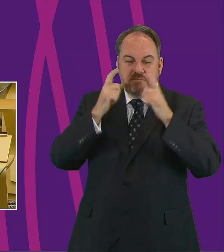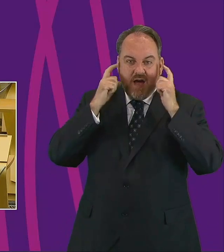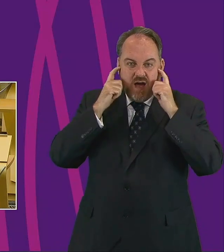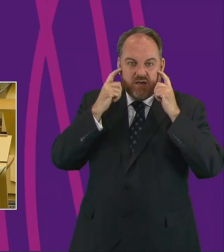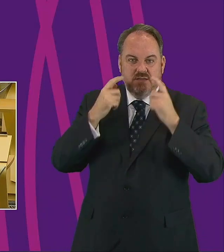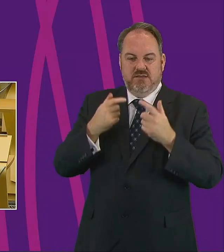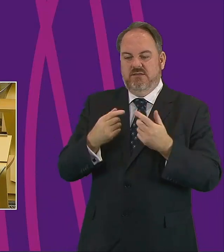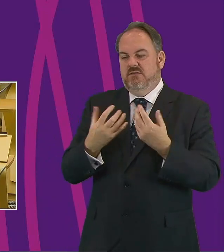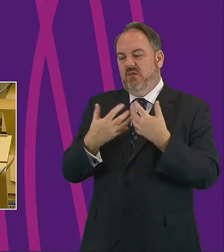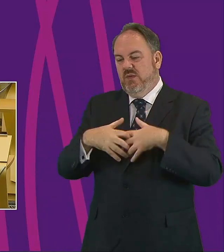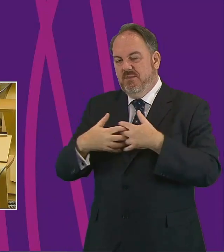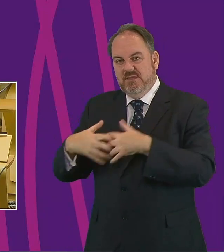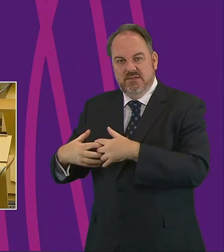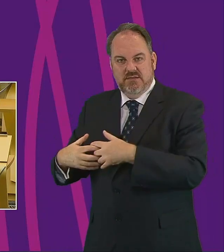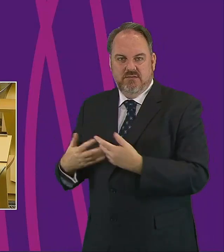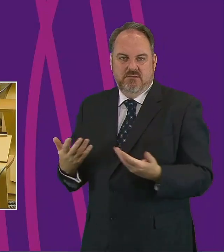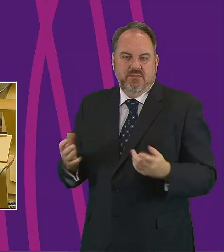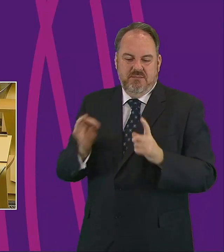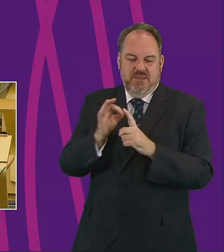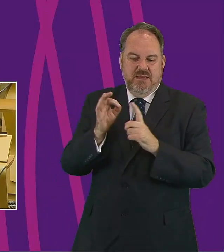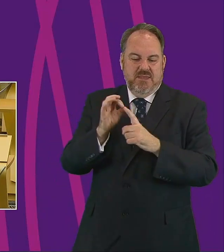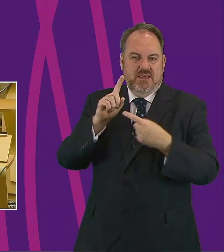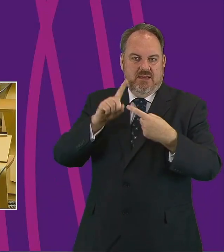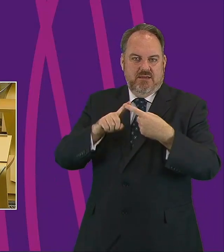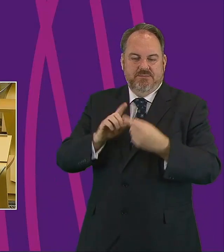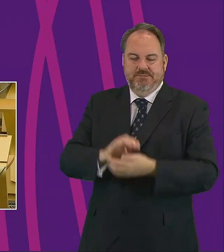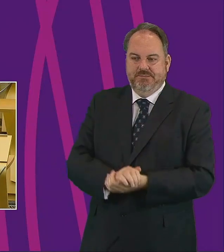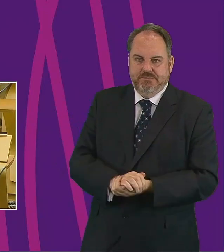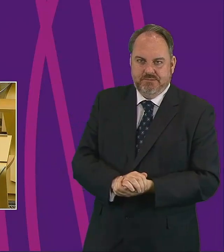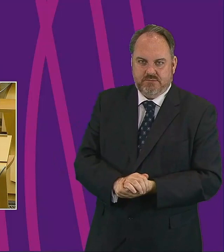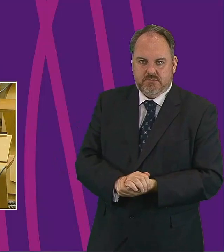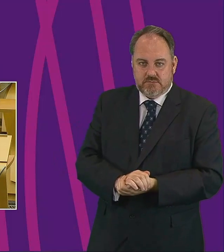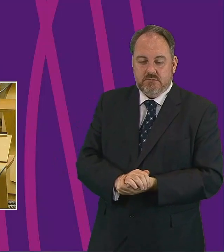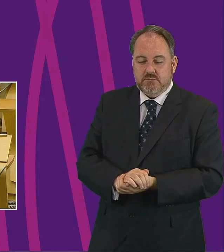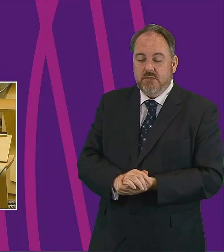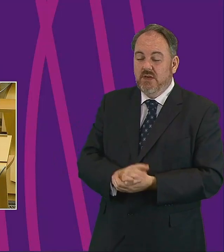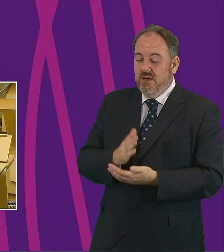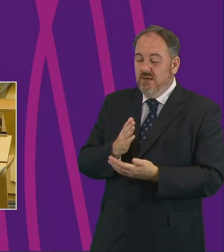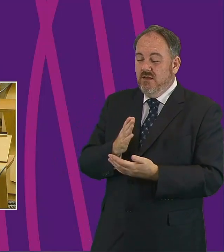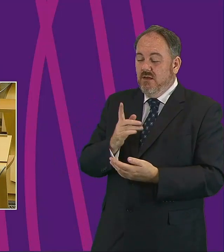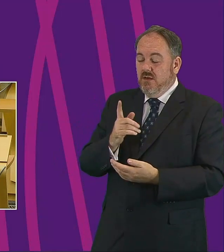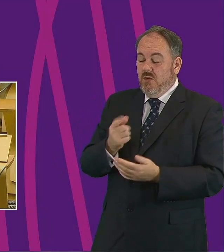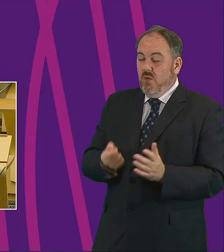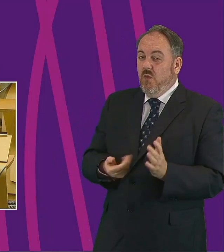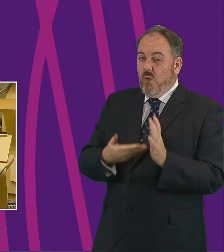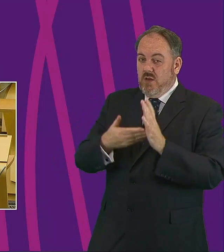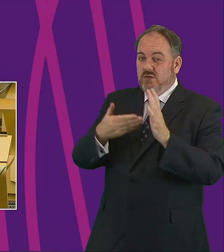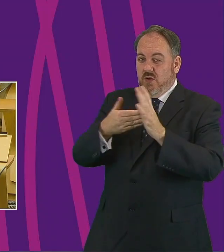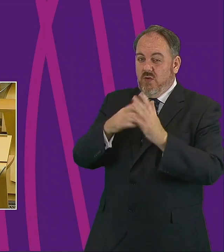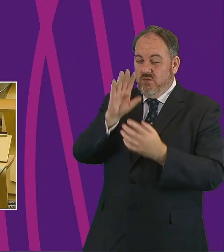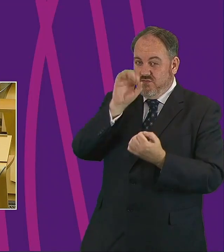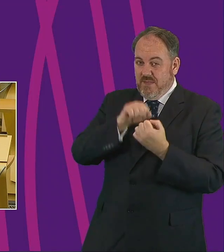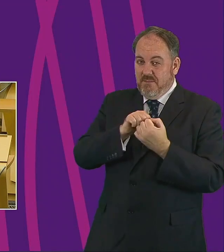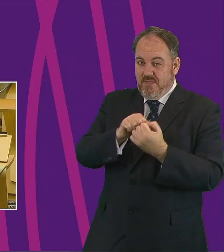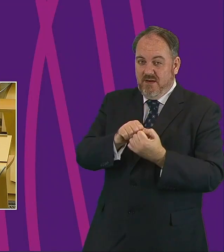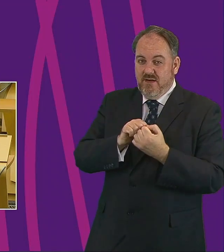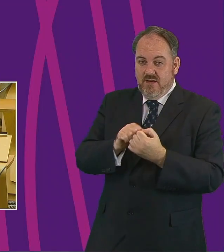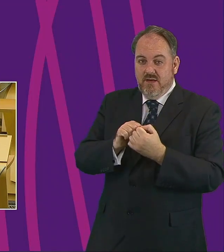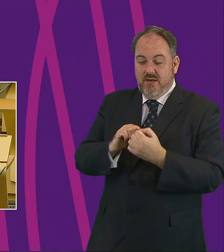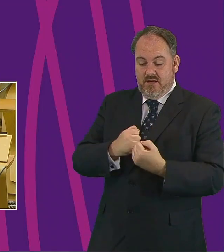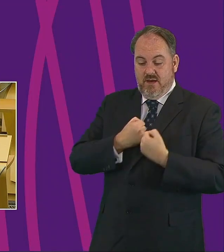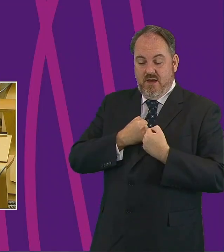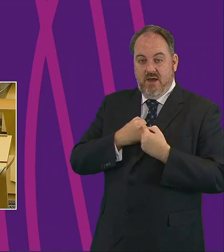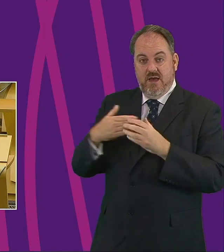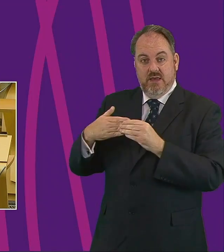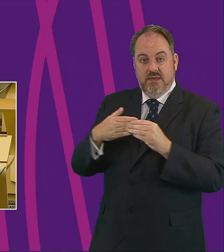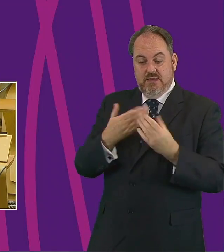course, I also made the point, which I'm sure people will understand, is that although we've changed the guidance